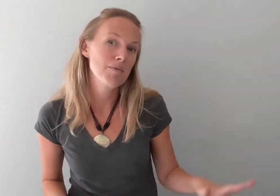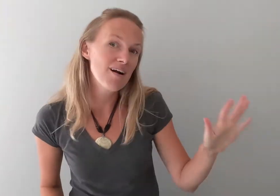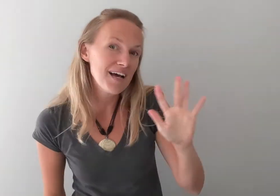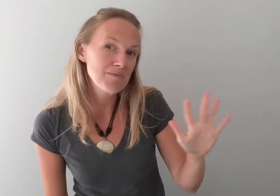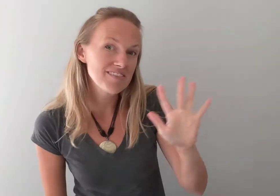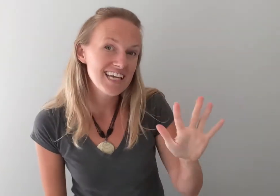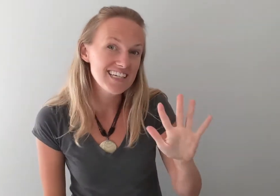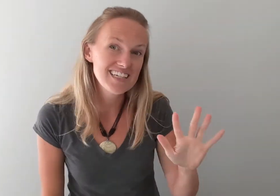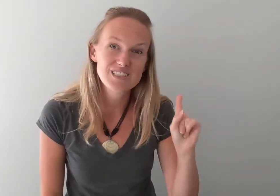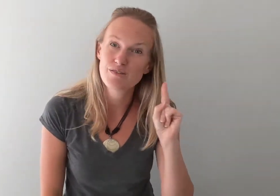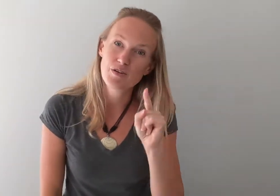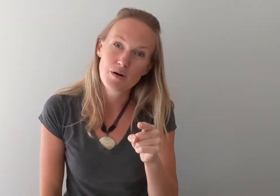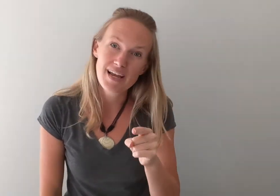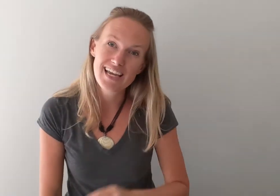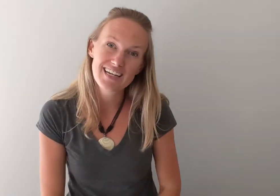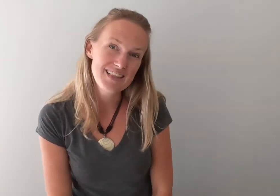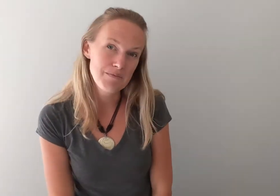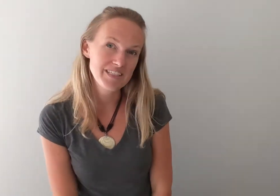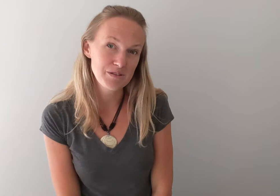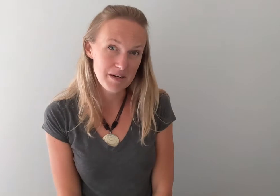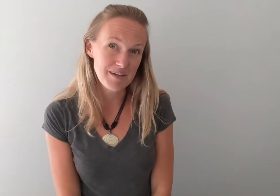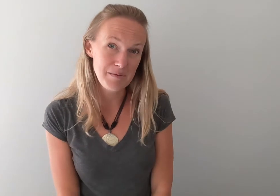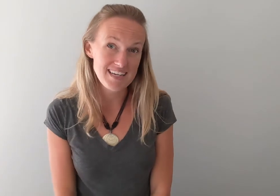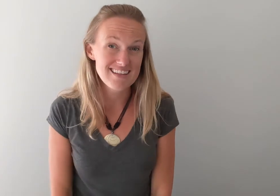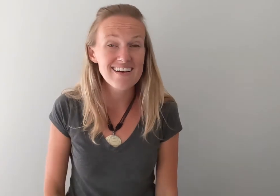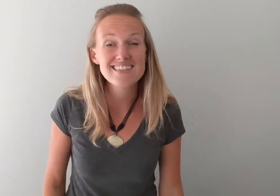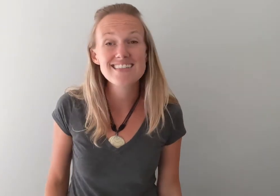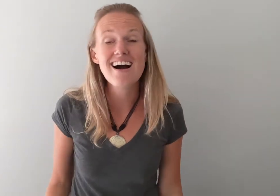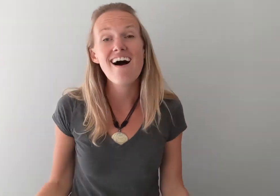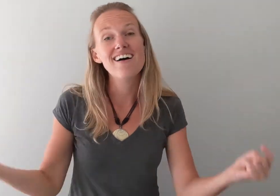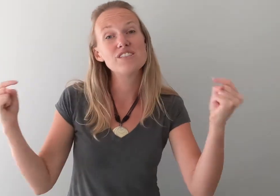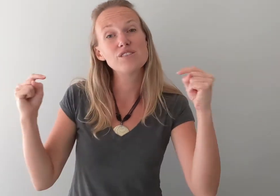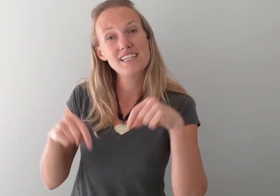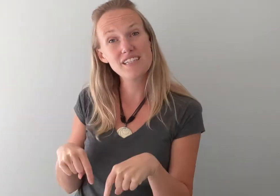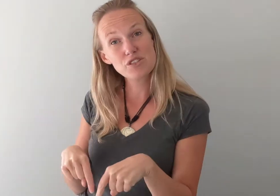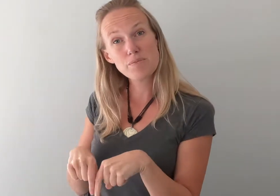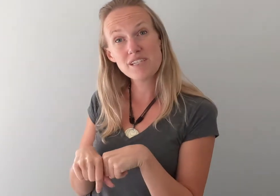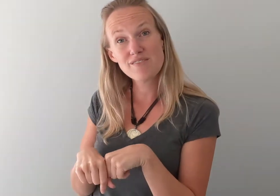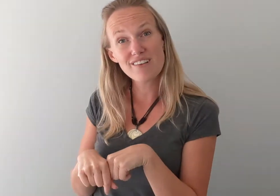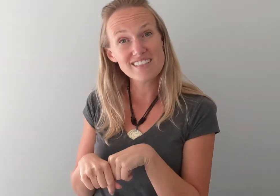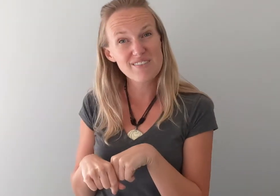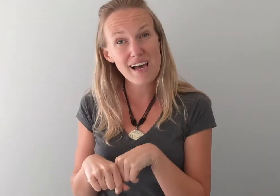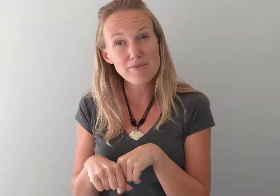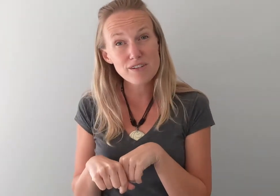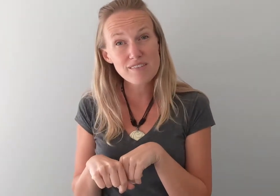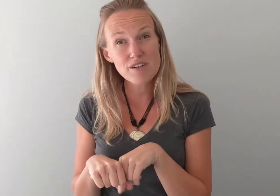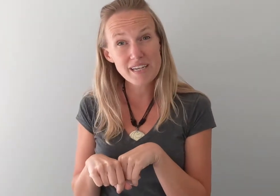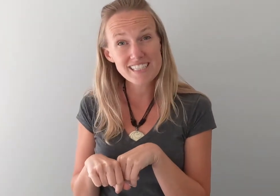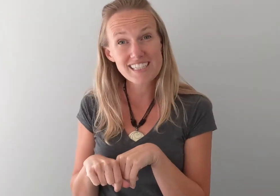I am left-handed, so if you are right-handed, that means you're mirroring my signs. Also check the description for lots of helpful information and